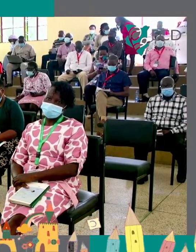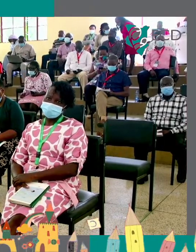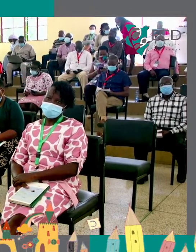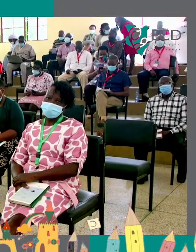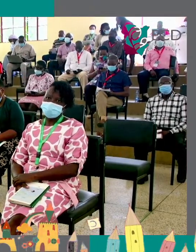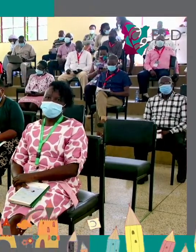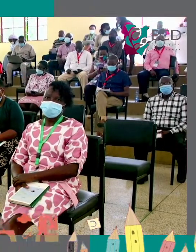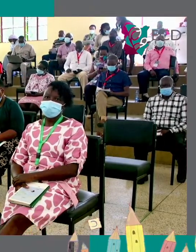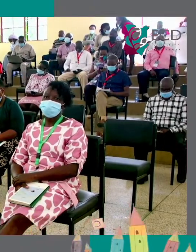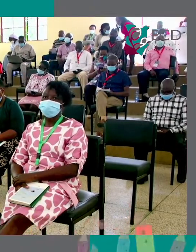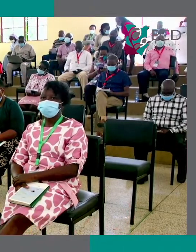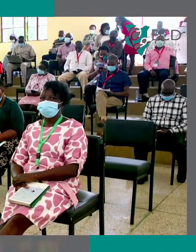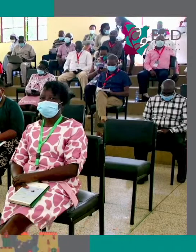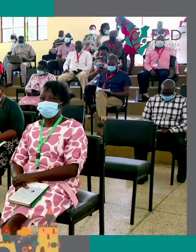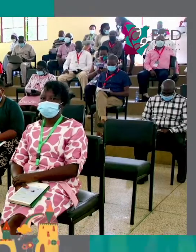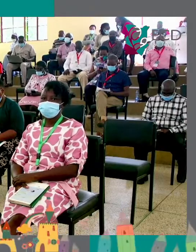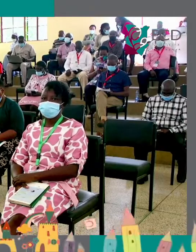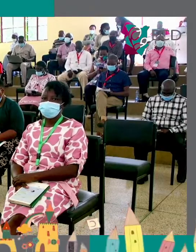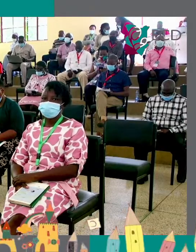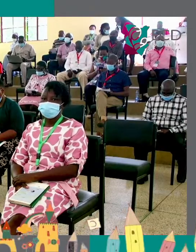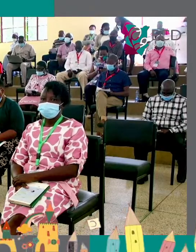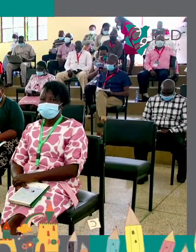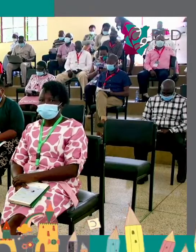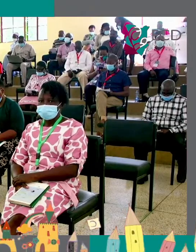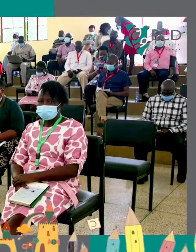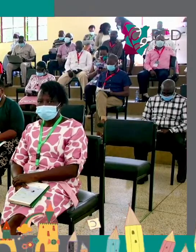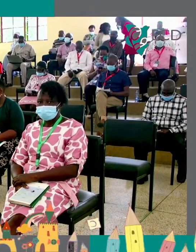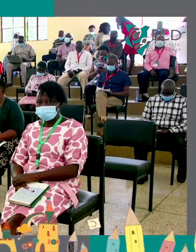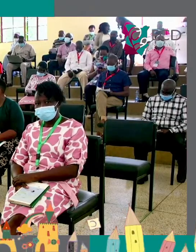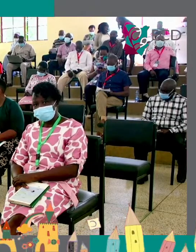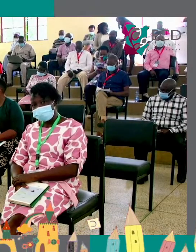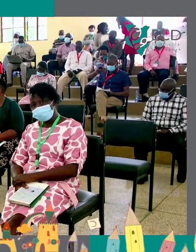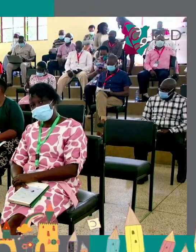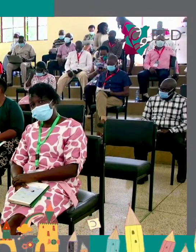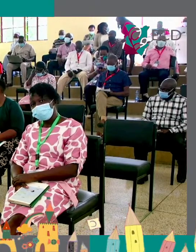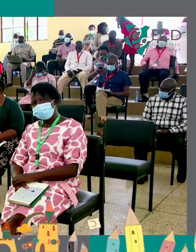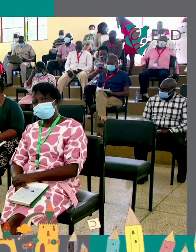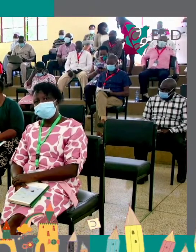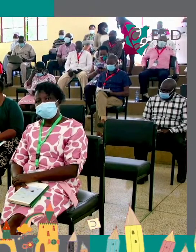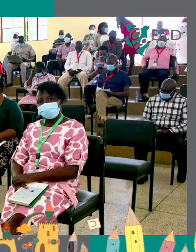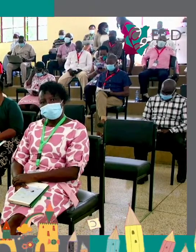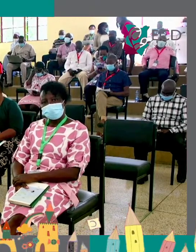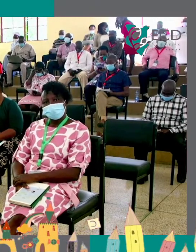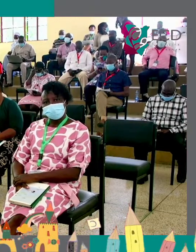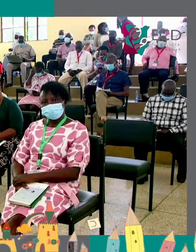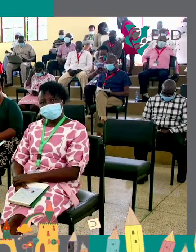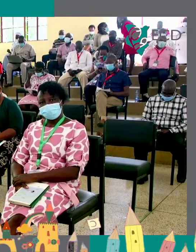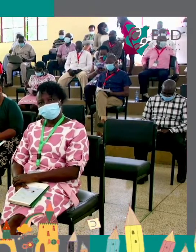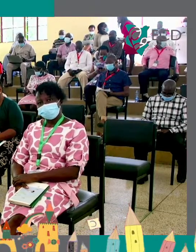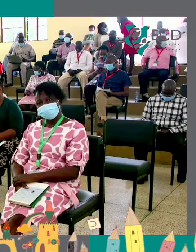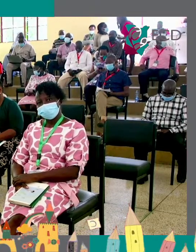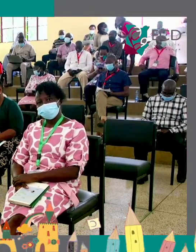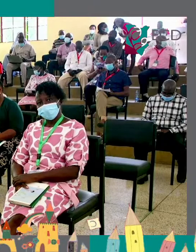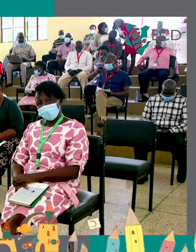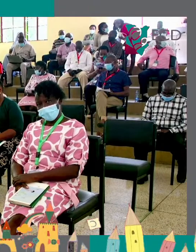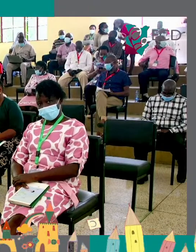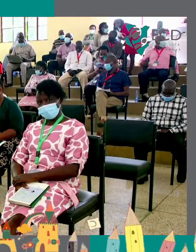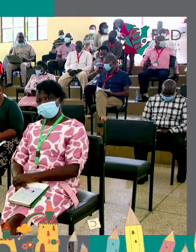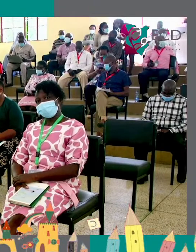an quote from an anonymous person. Those are children. They get to the system, they go to